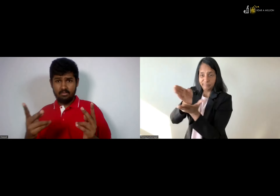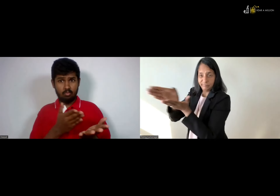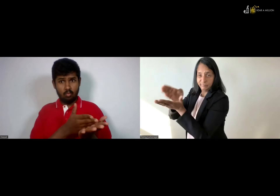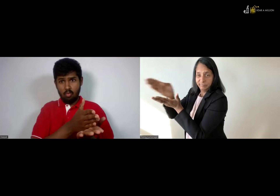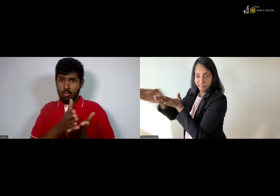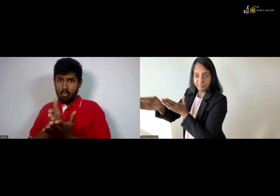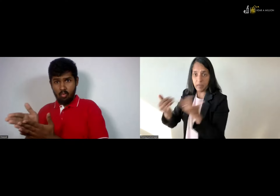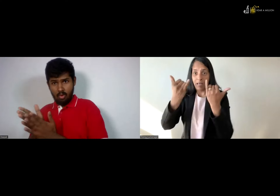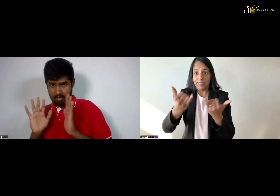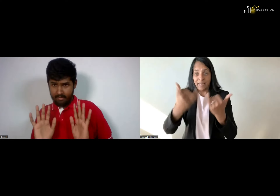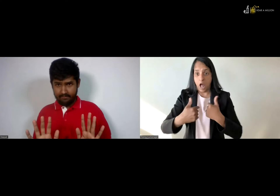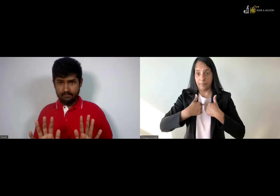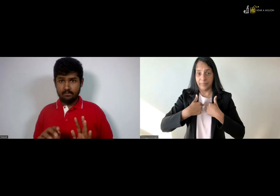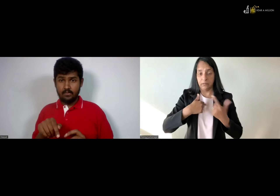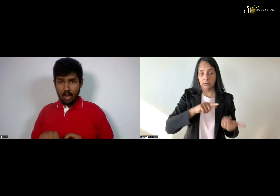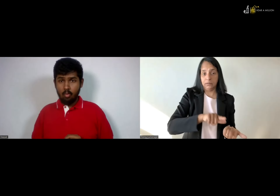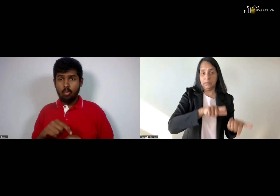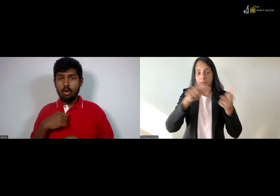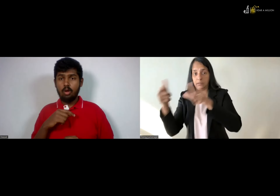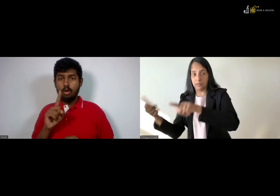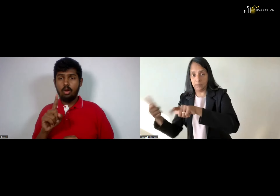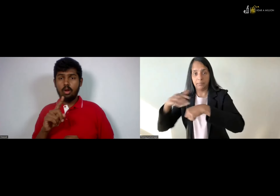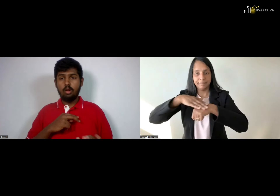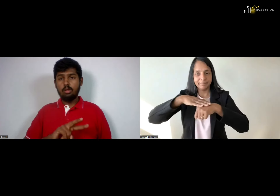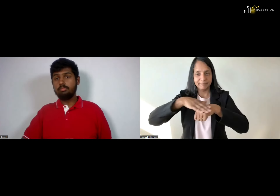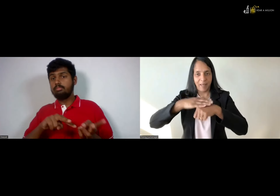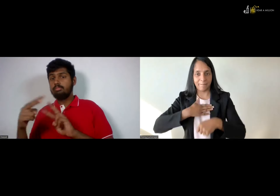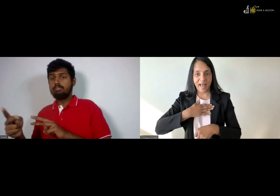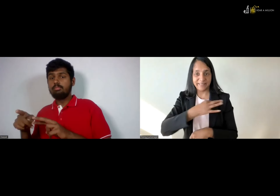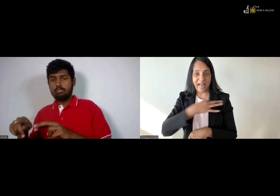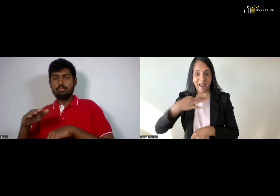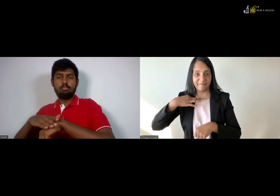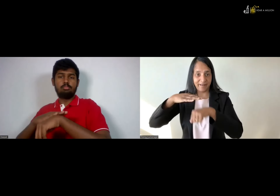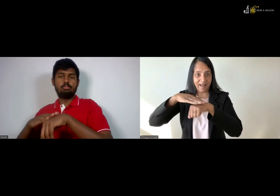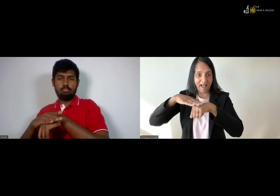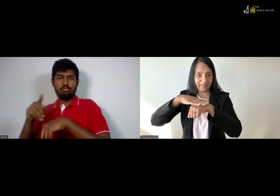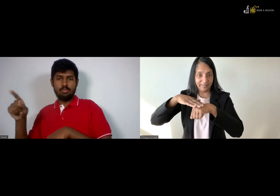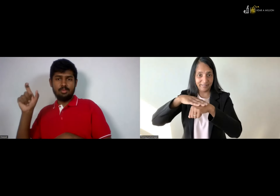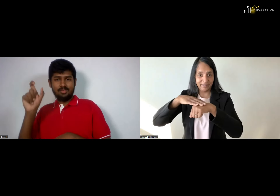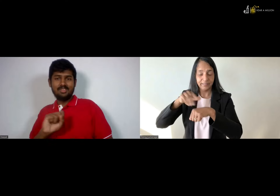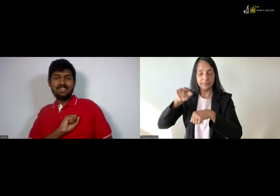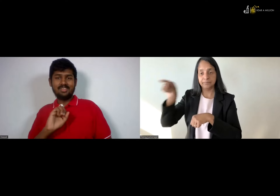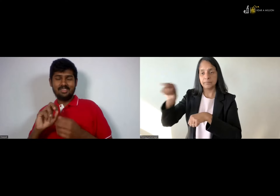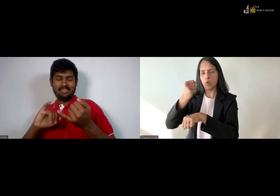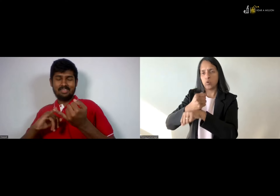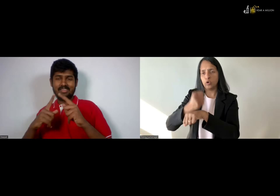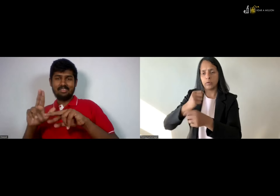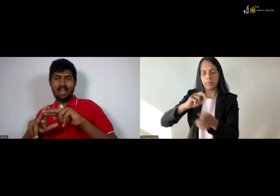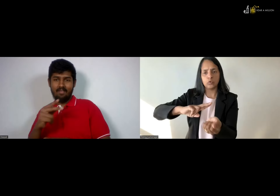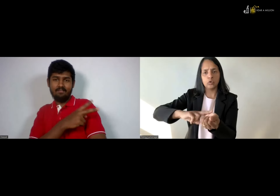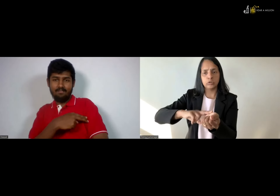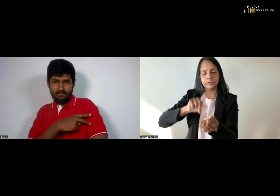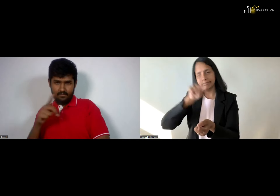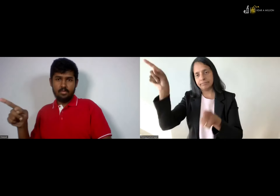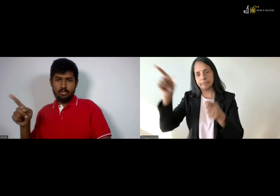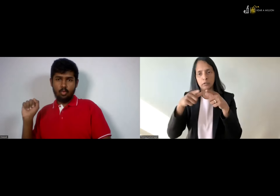If a person passed away, we have a different scenarios here, but here, if now I will be coming